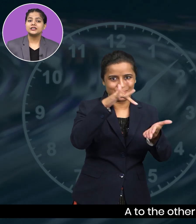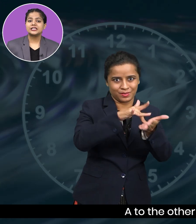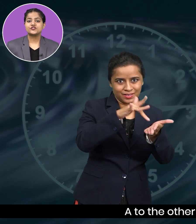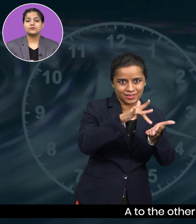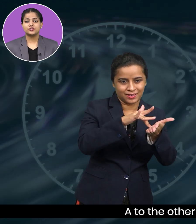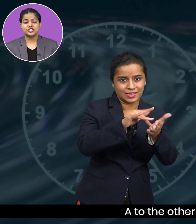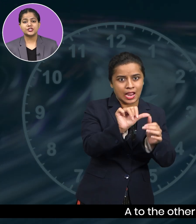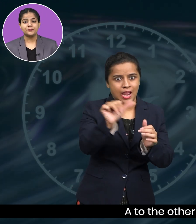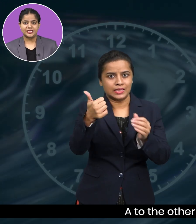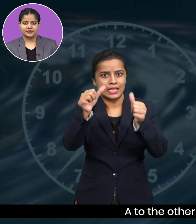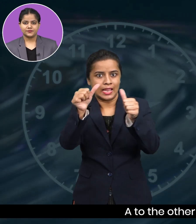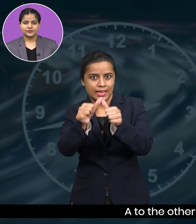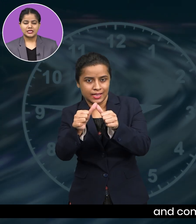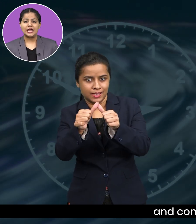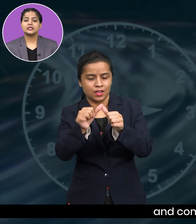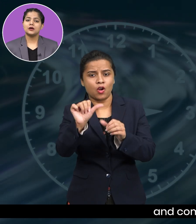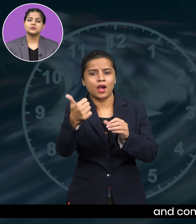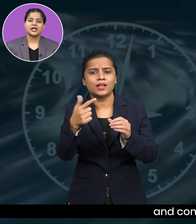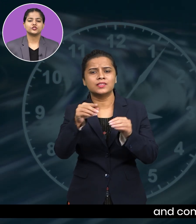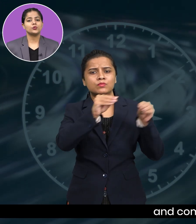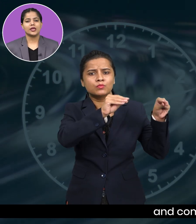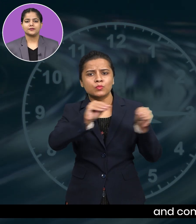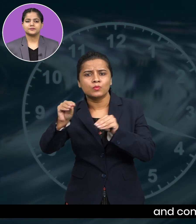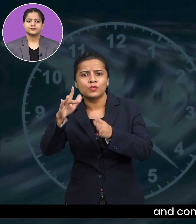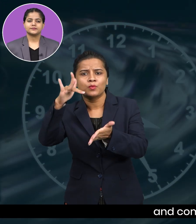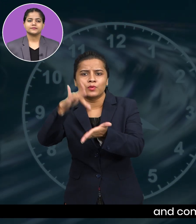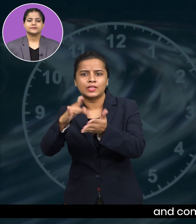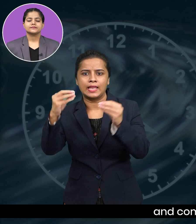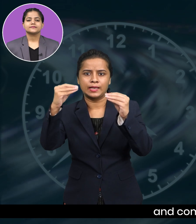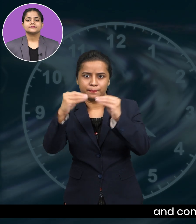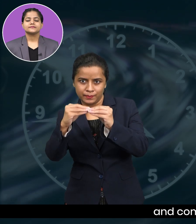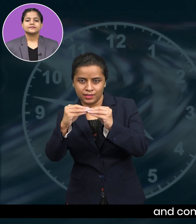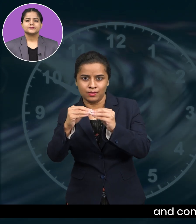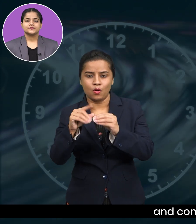to other extreme position B and comes back to A.